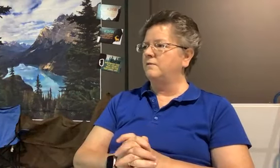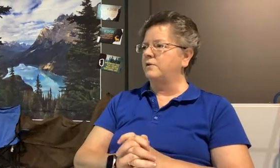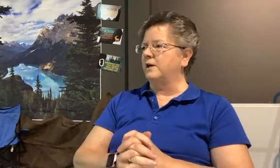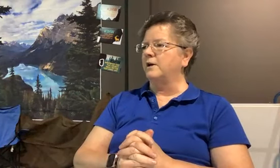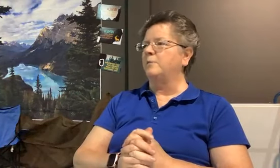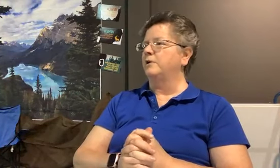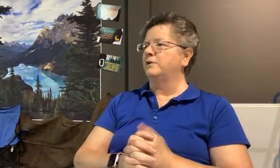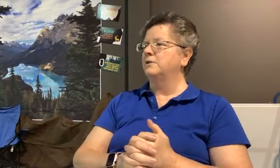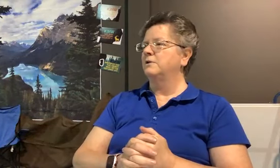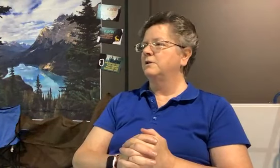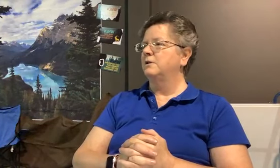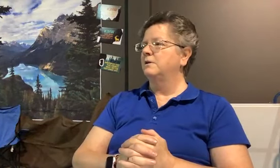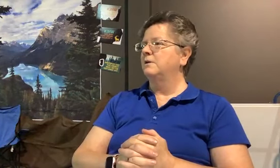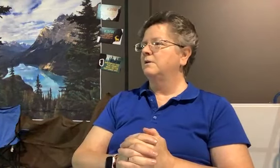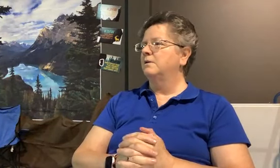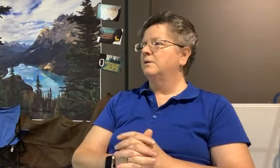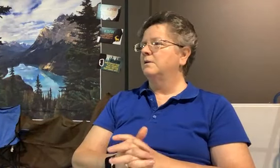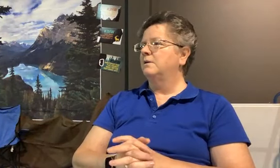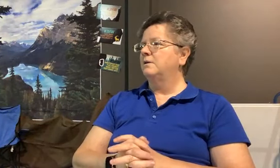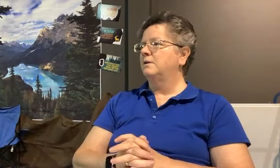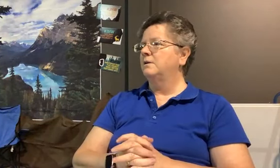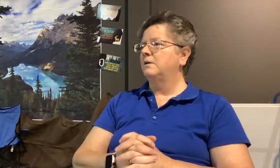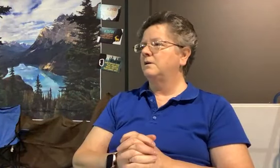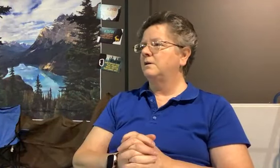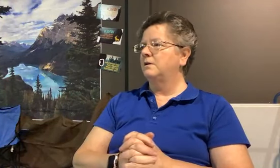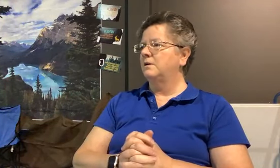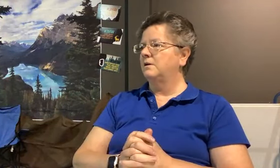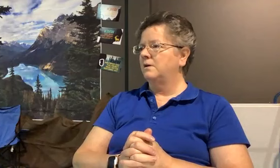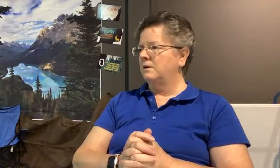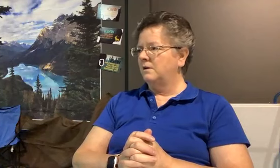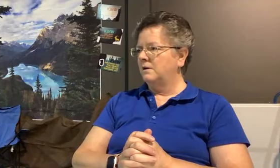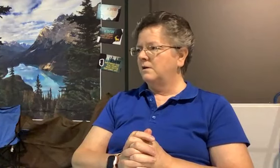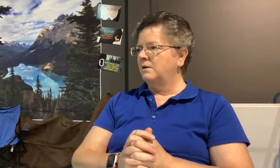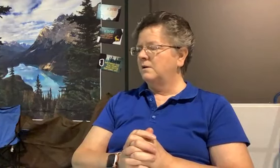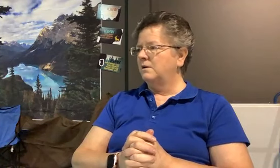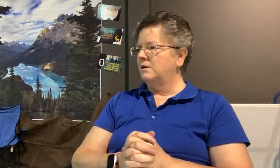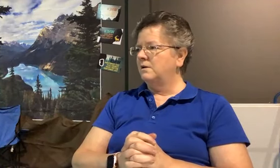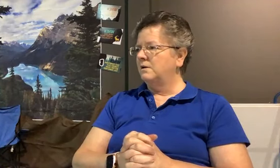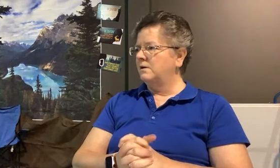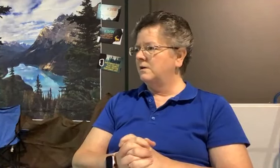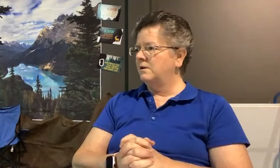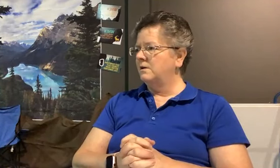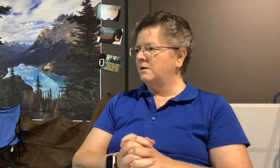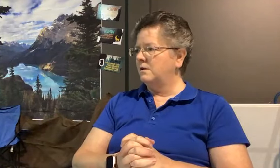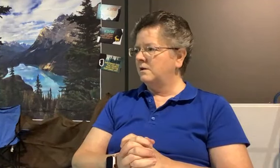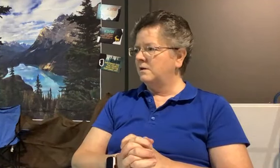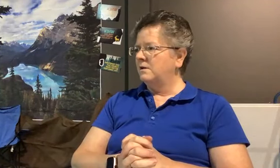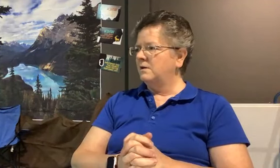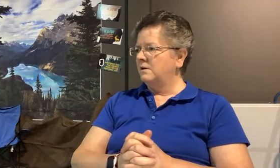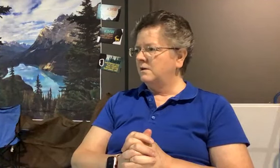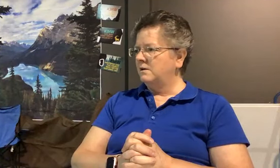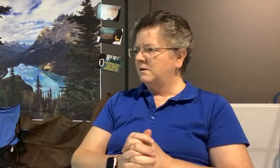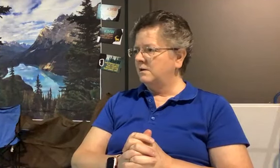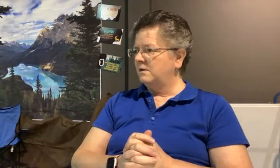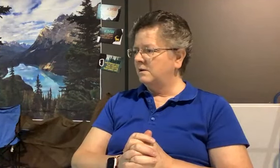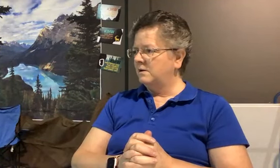always got a couple things. Yeah, well, my takeaway sometimes is a little strange, but all through the Bible, all through Scripture,